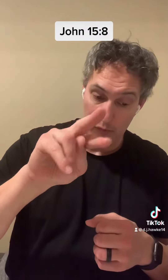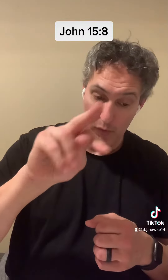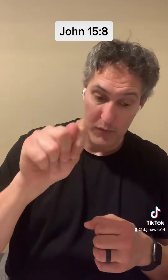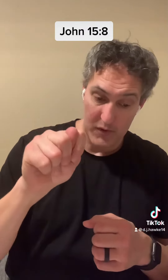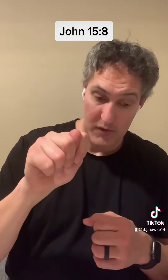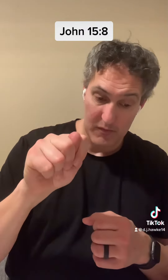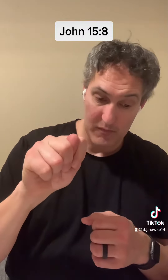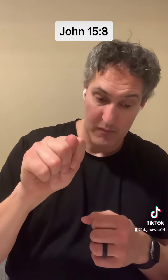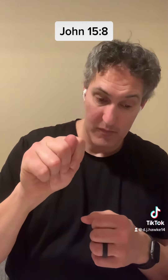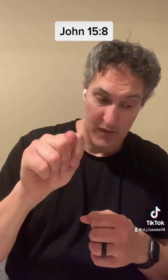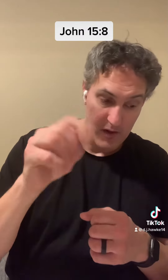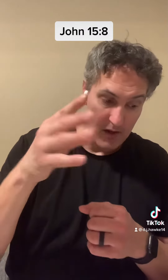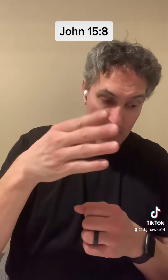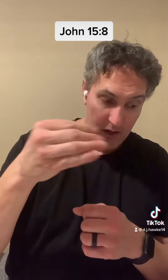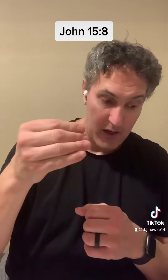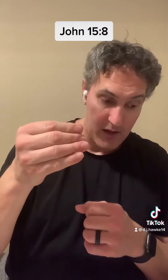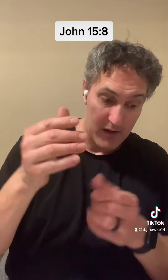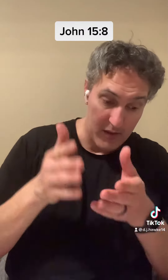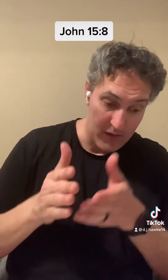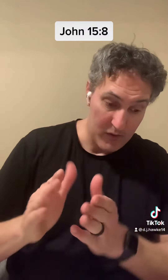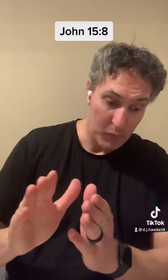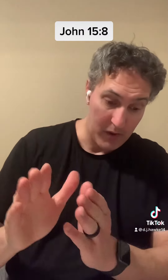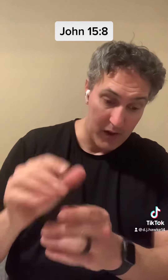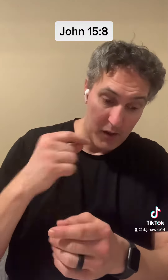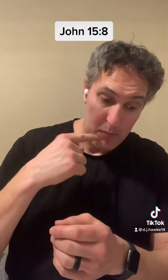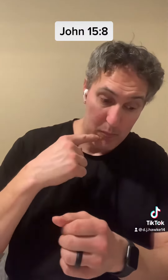fruit. And in this way,